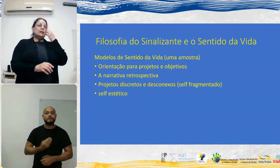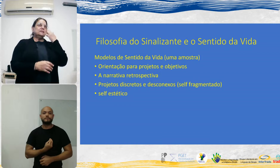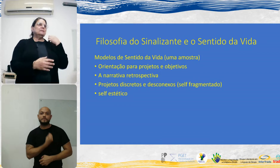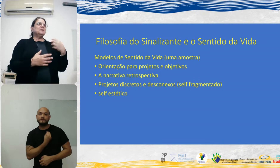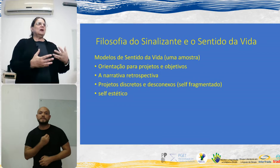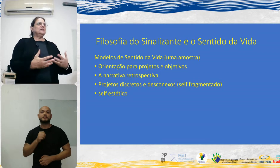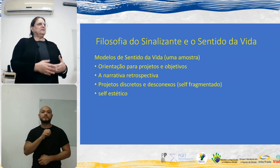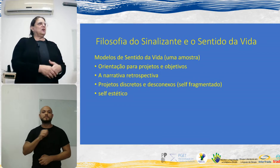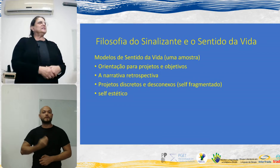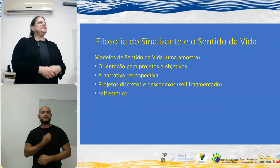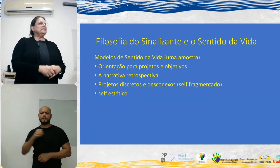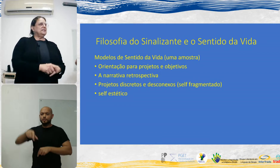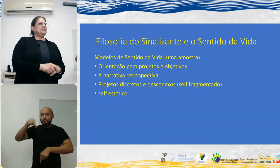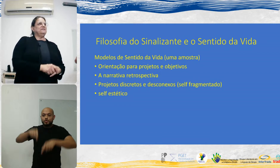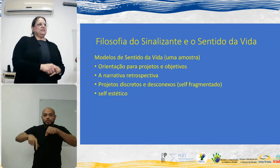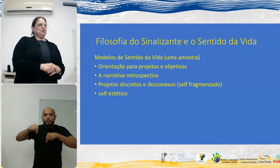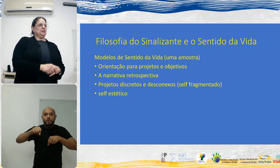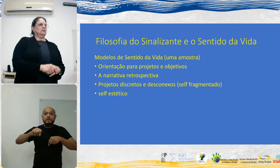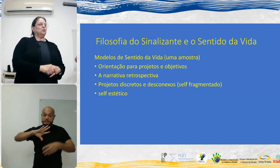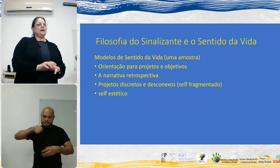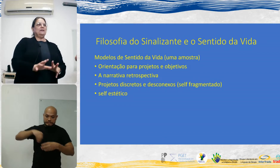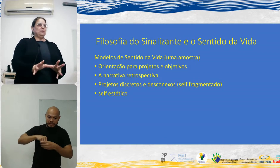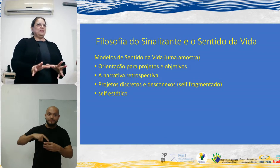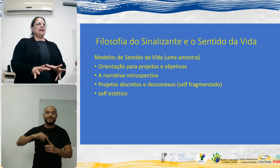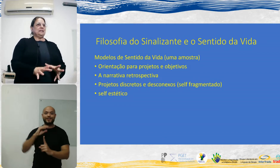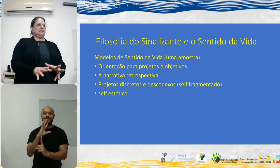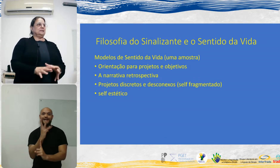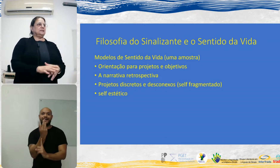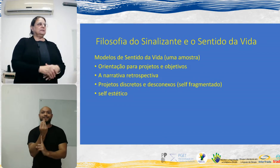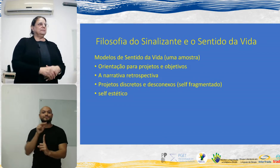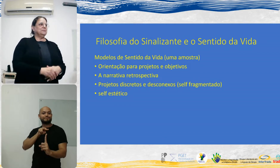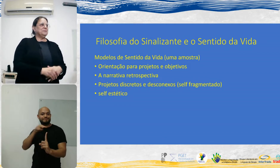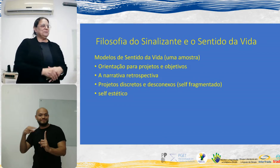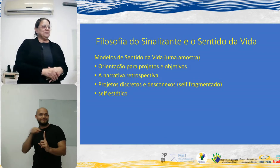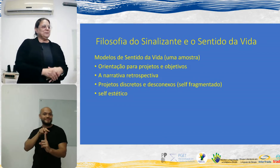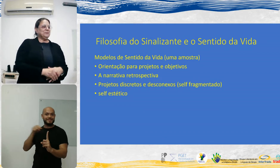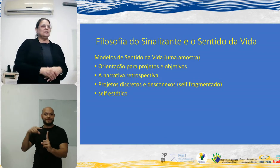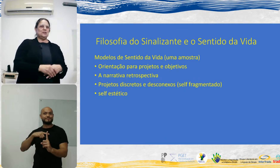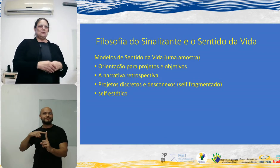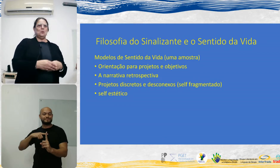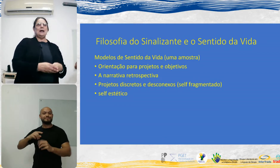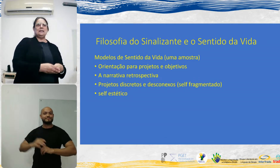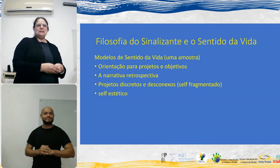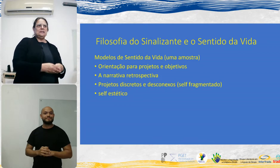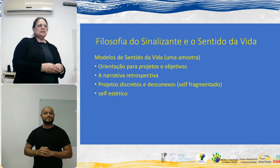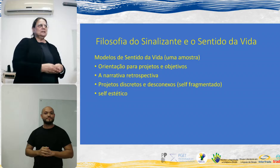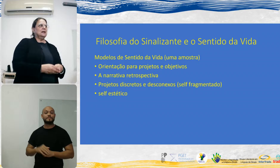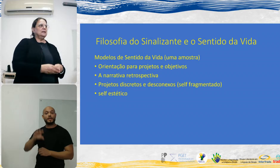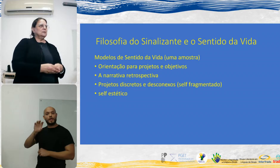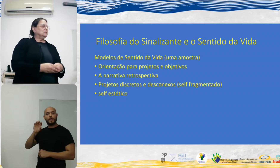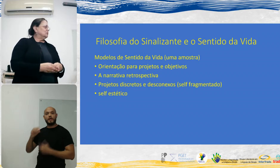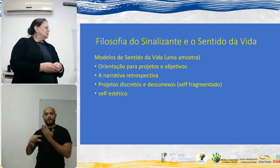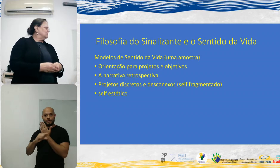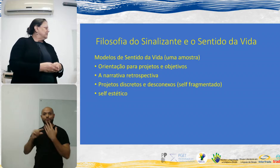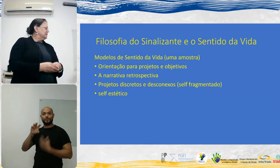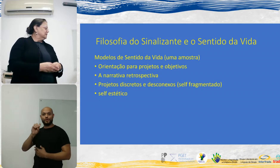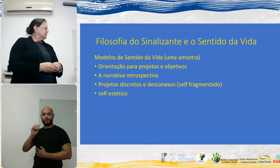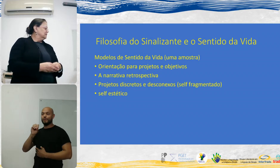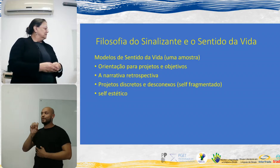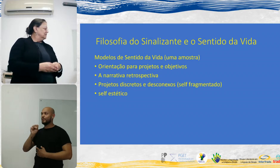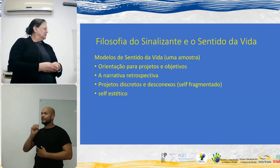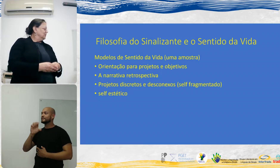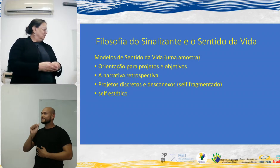around some kind of artistic vision, whatever that is. Oscar Wilde, I don't know